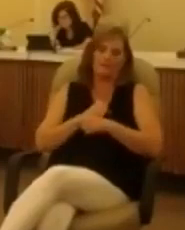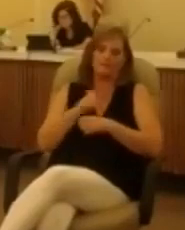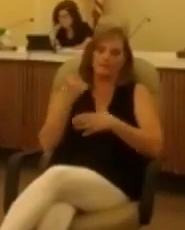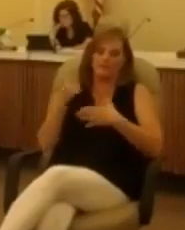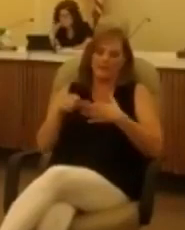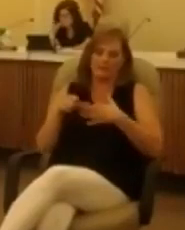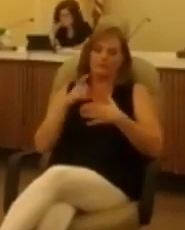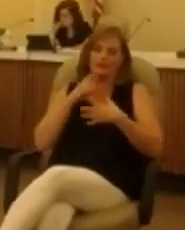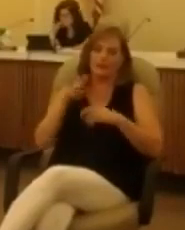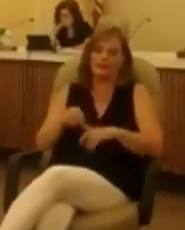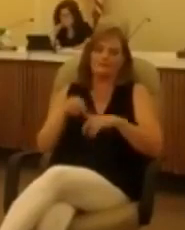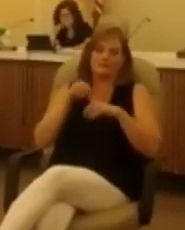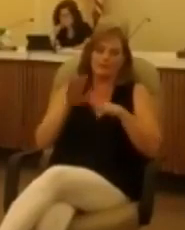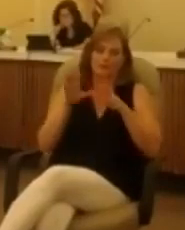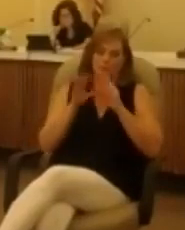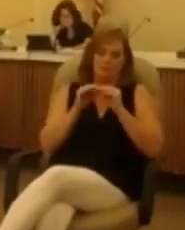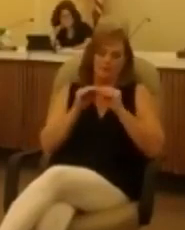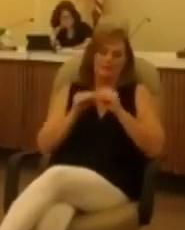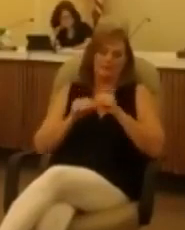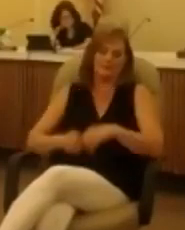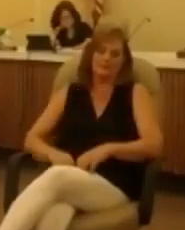a special meeting of the,